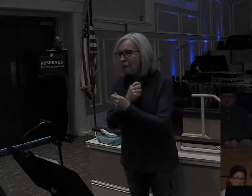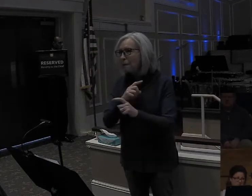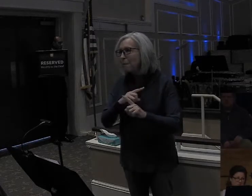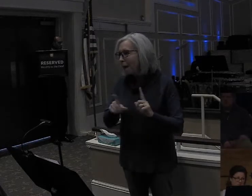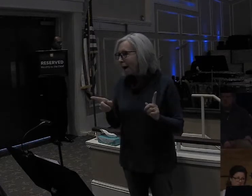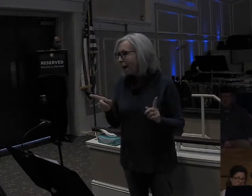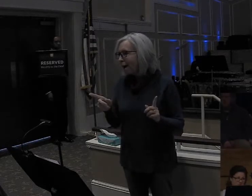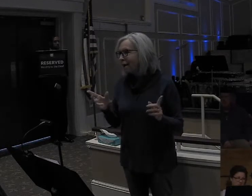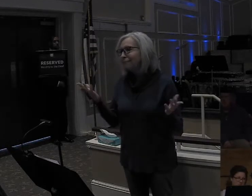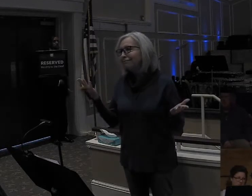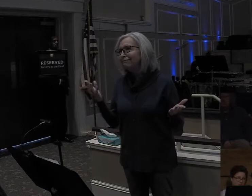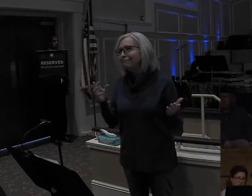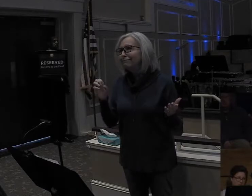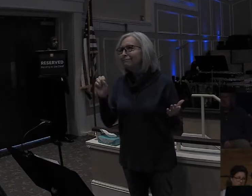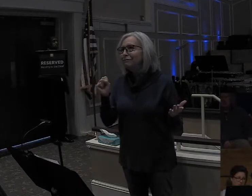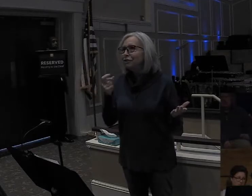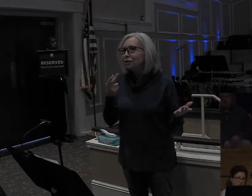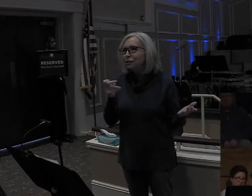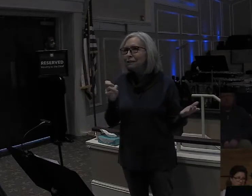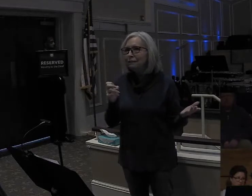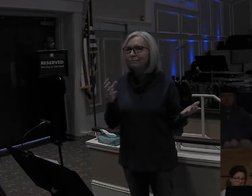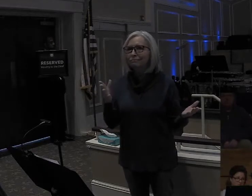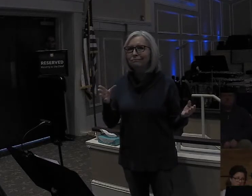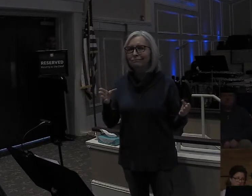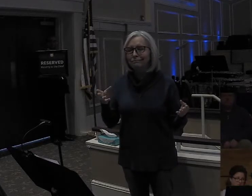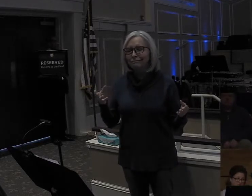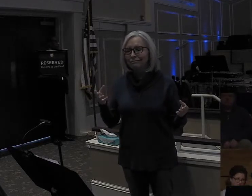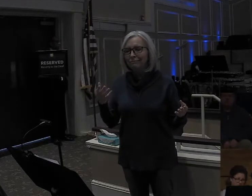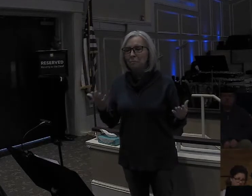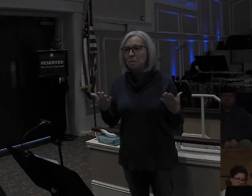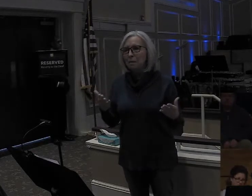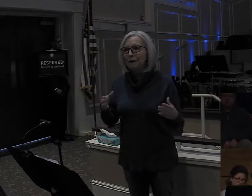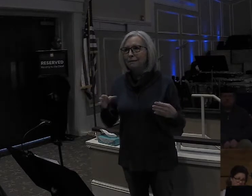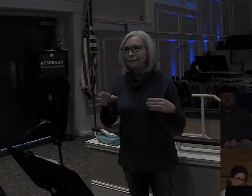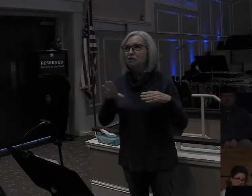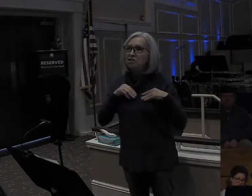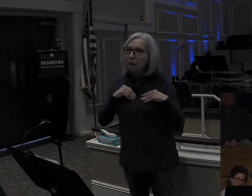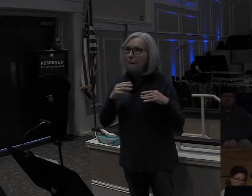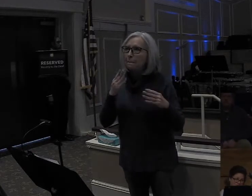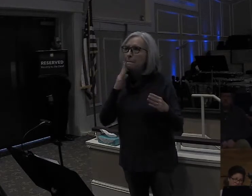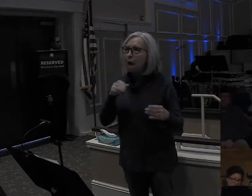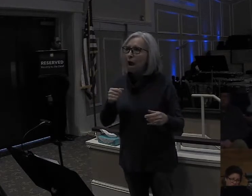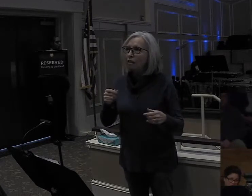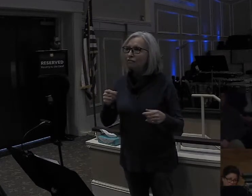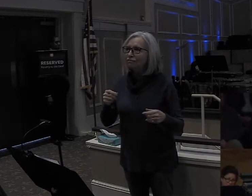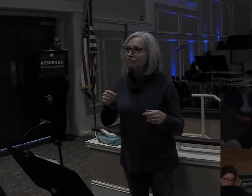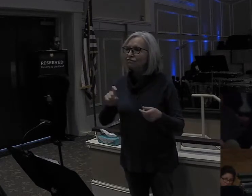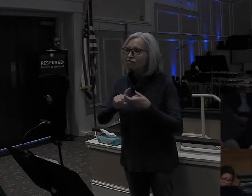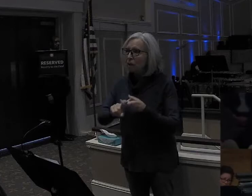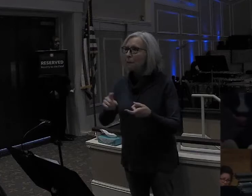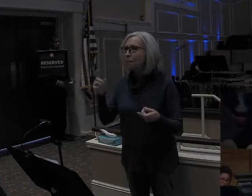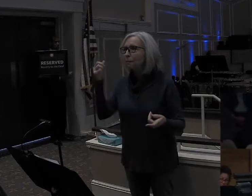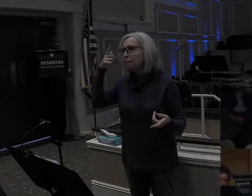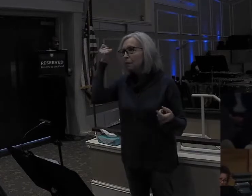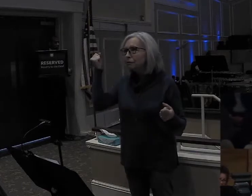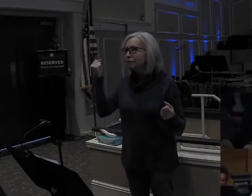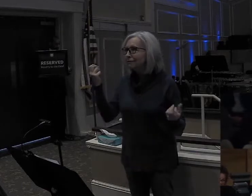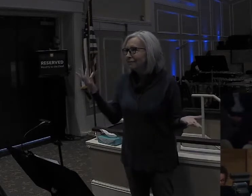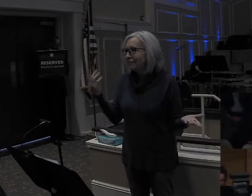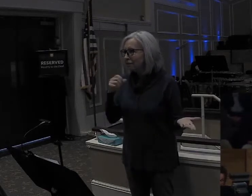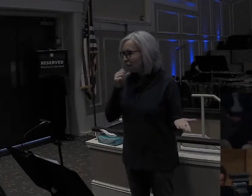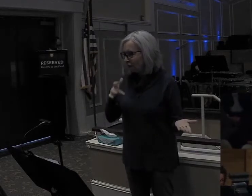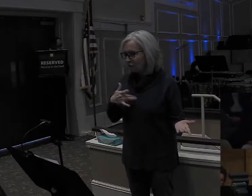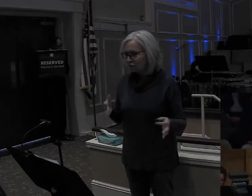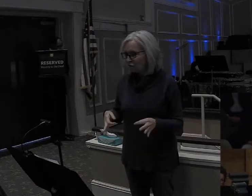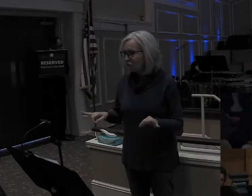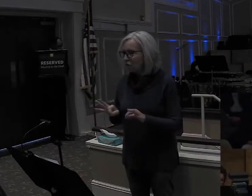she's going to get acceptance. Probably has a lot of self-image issues. And guys, these are the people that we care about. And we do that